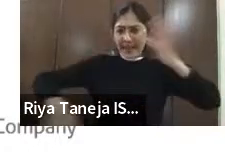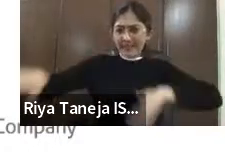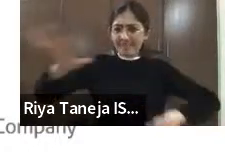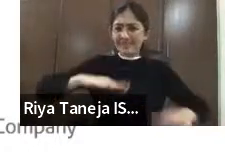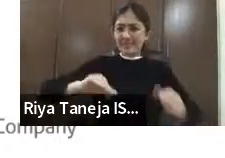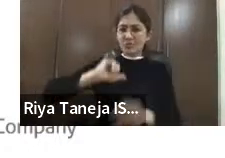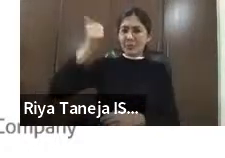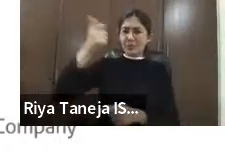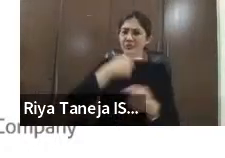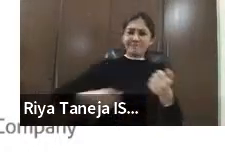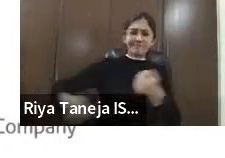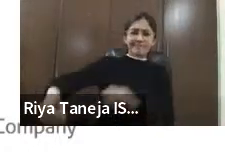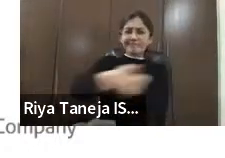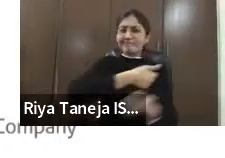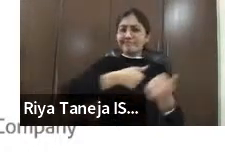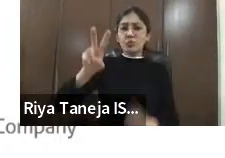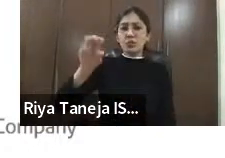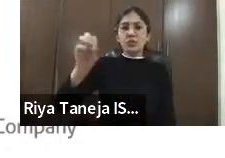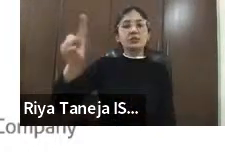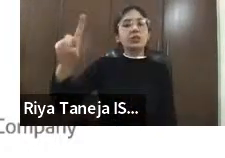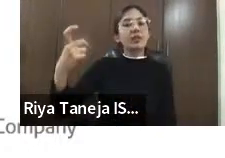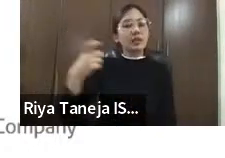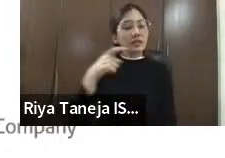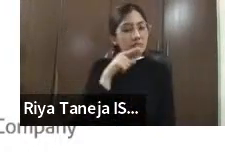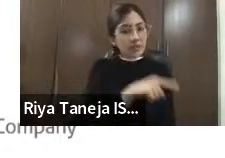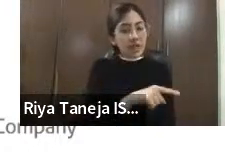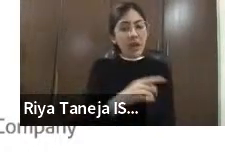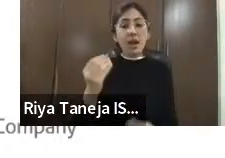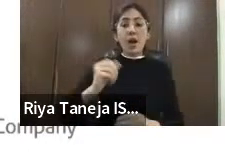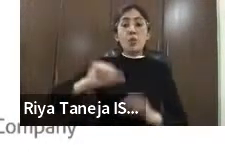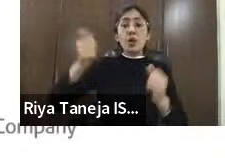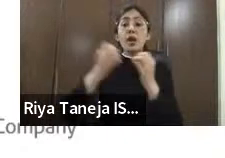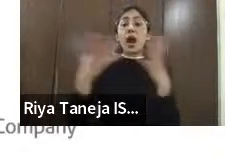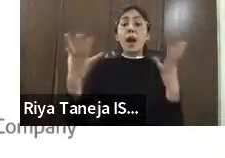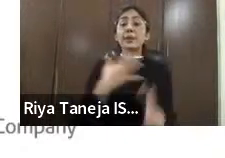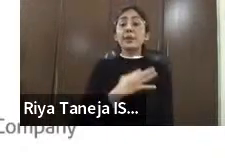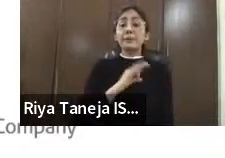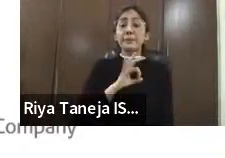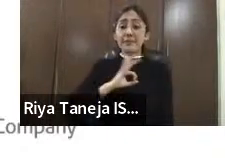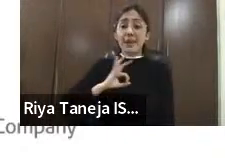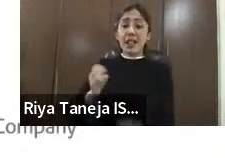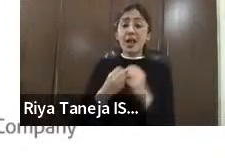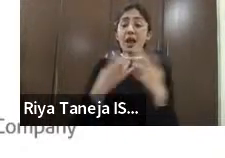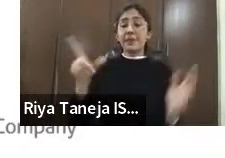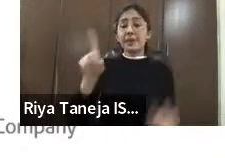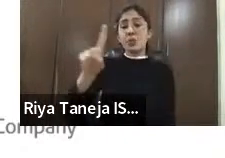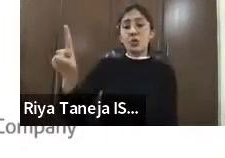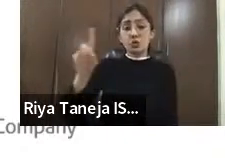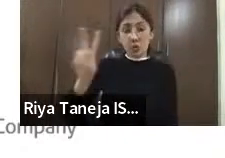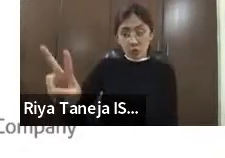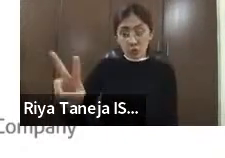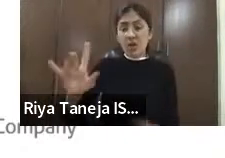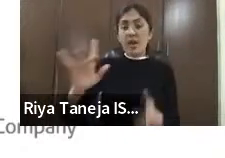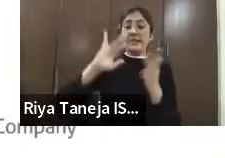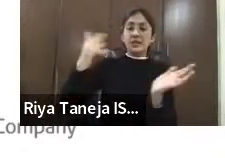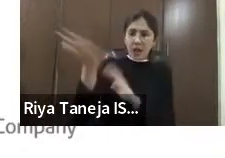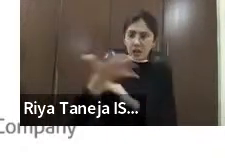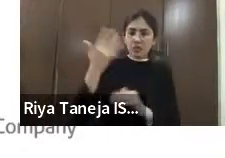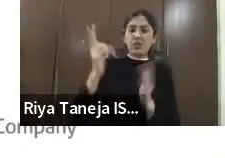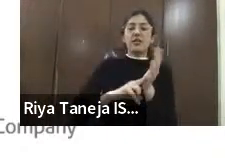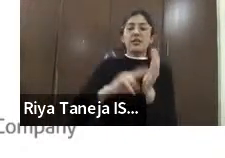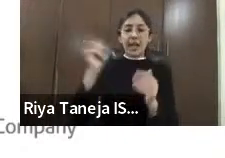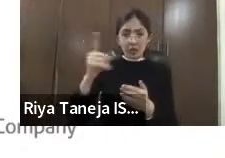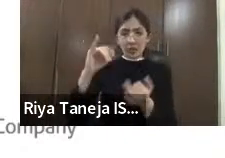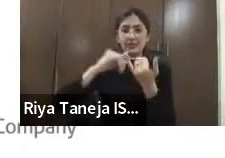2017. She has won about 112 medals at international, national, and state levels, apart